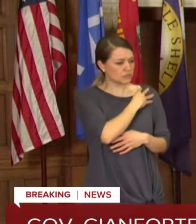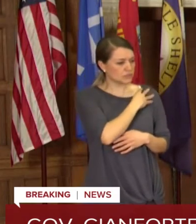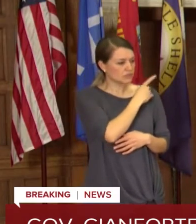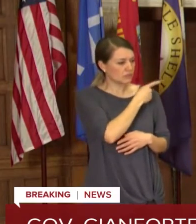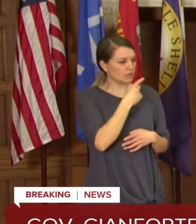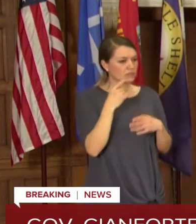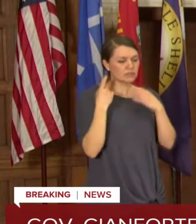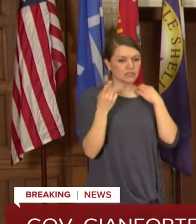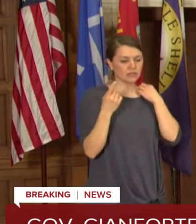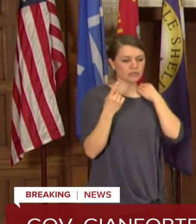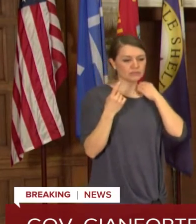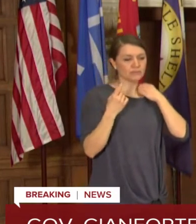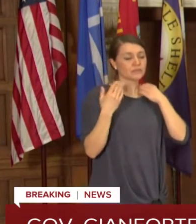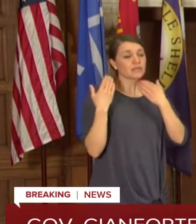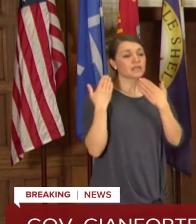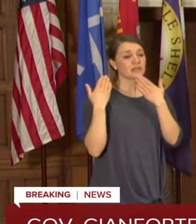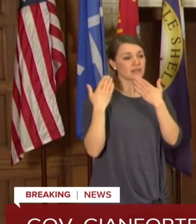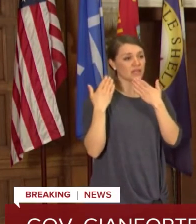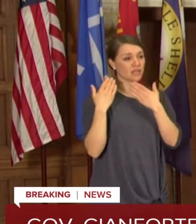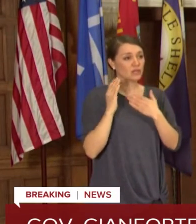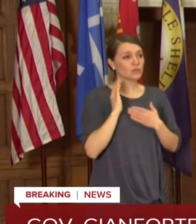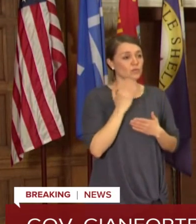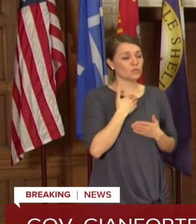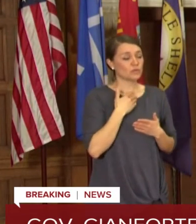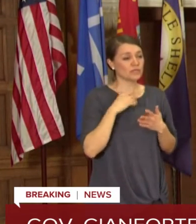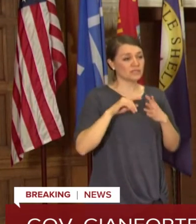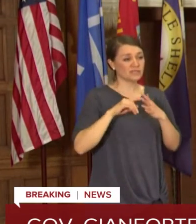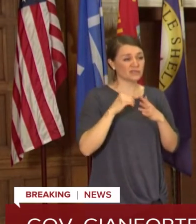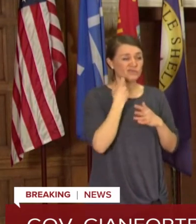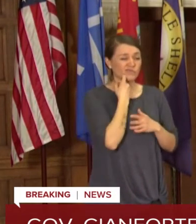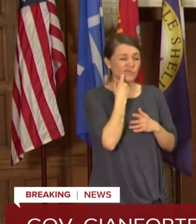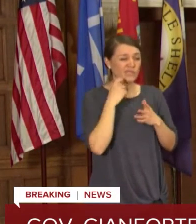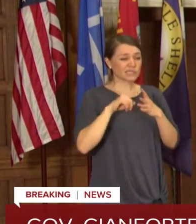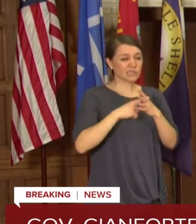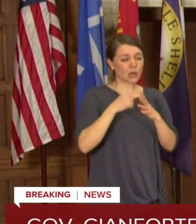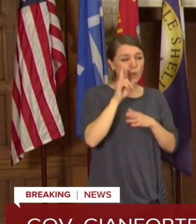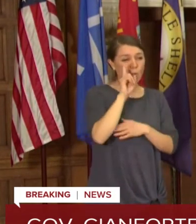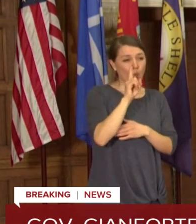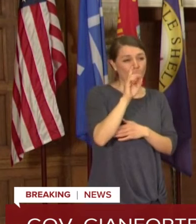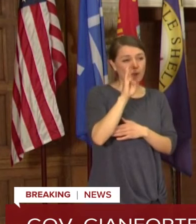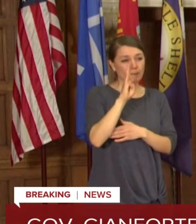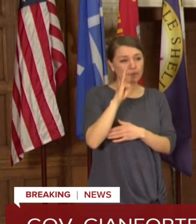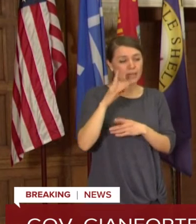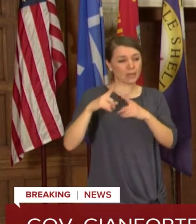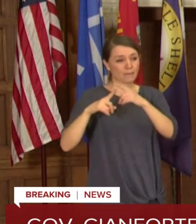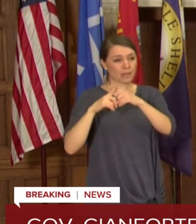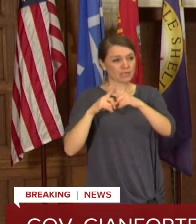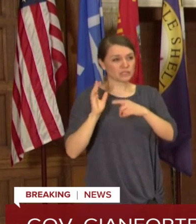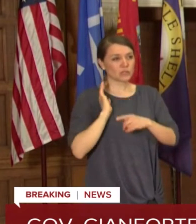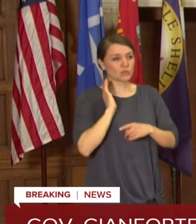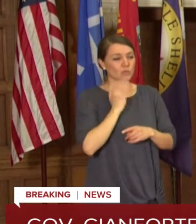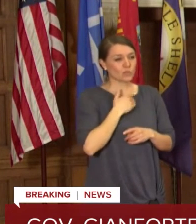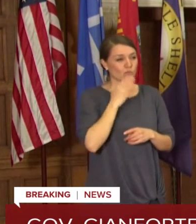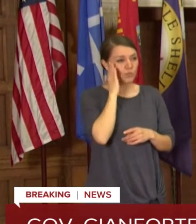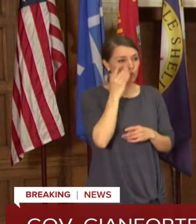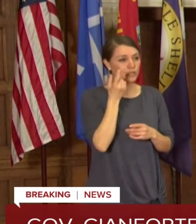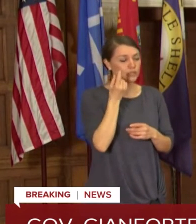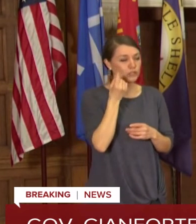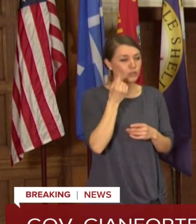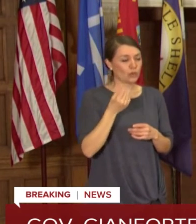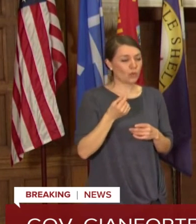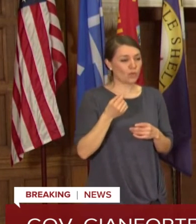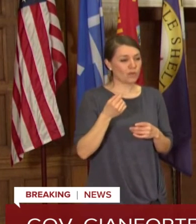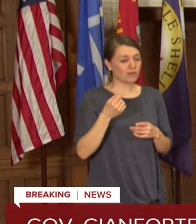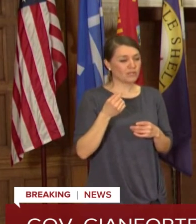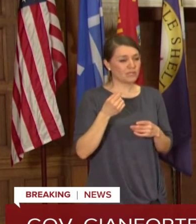So thank you. We will, again, we just started 1B plus this past Monday. We will do another survey of all